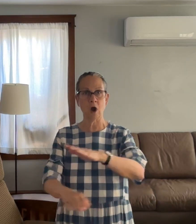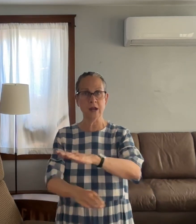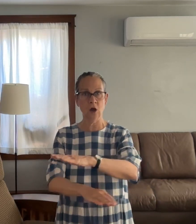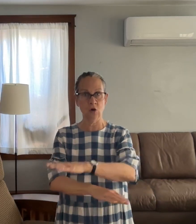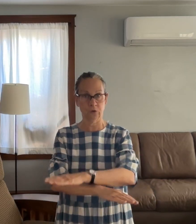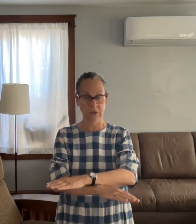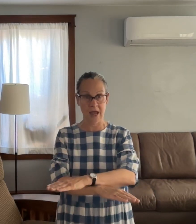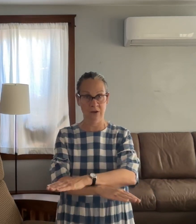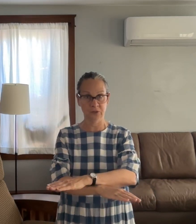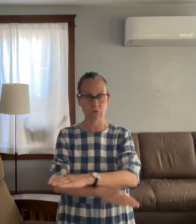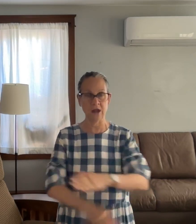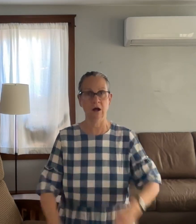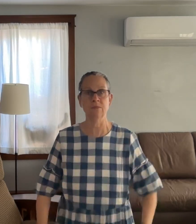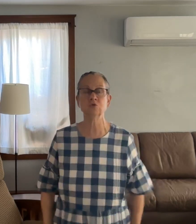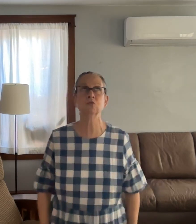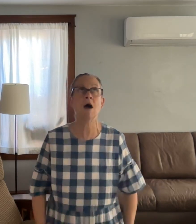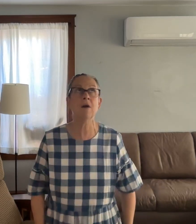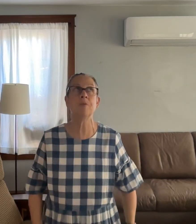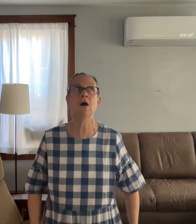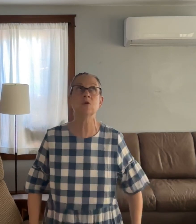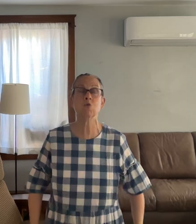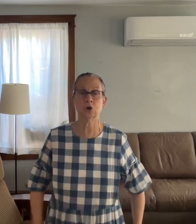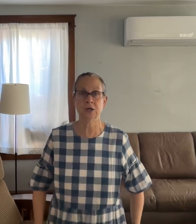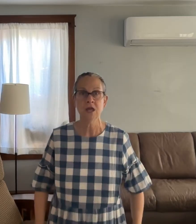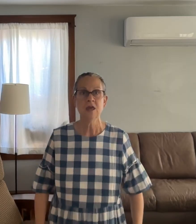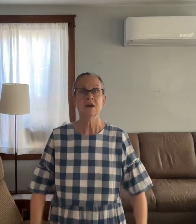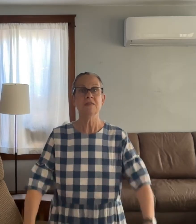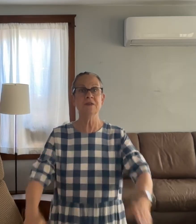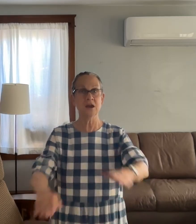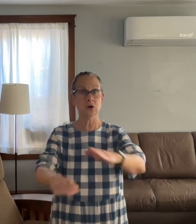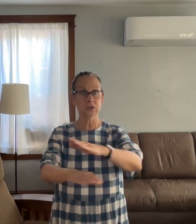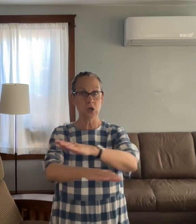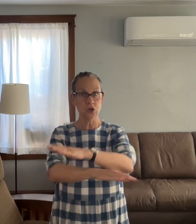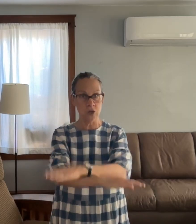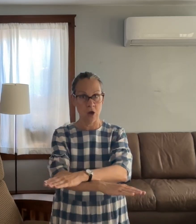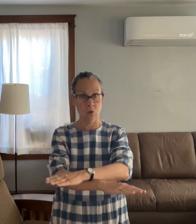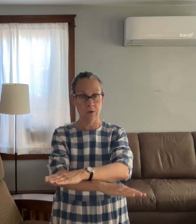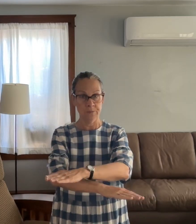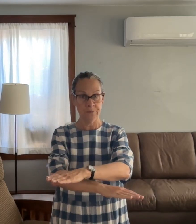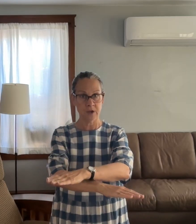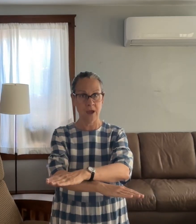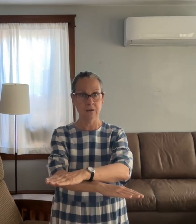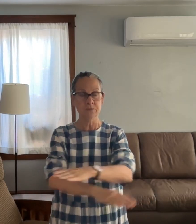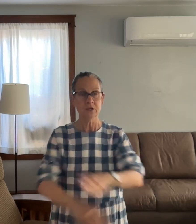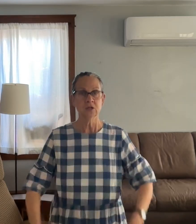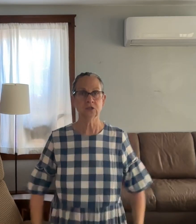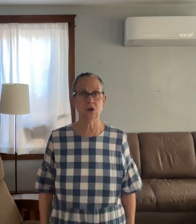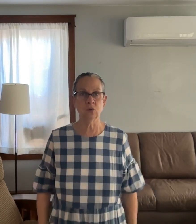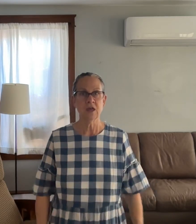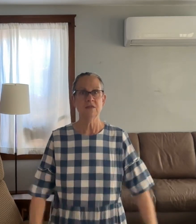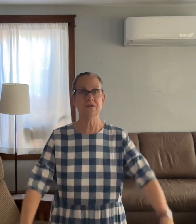right over left, you come up on the word, there's no. Okay? So,